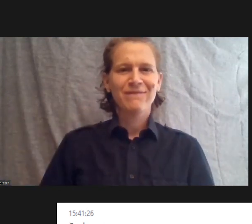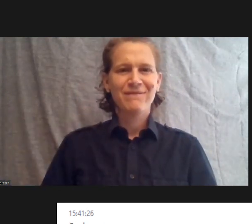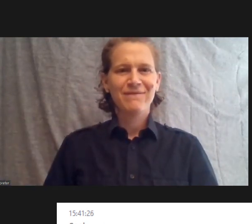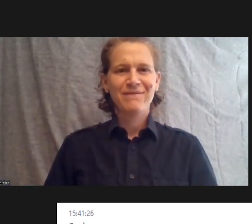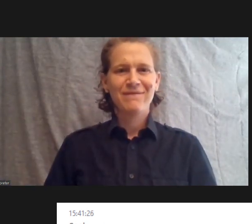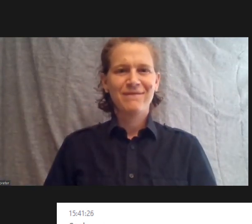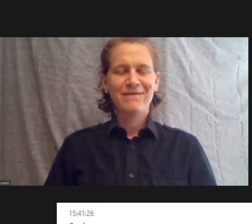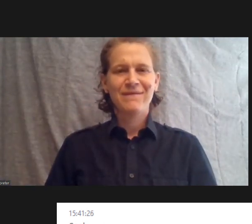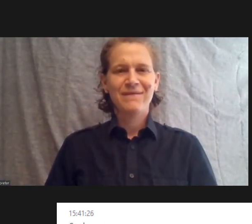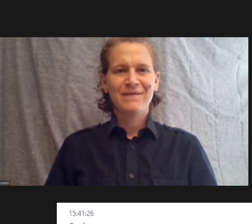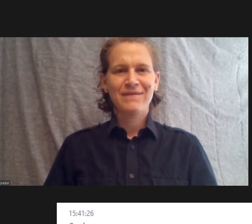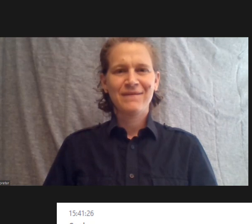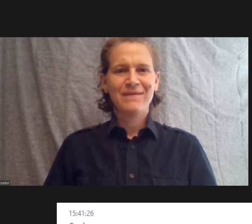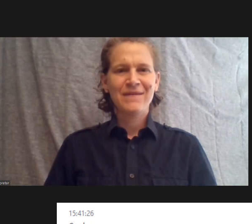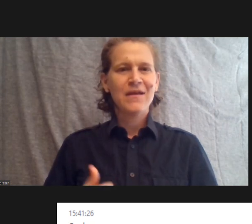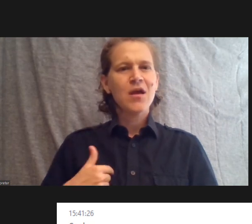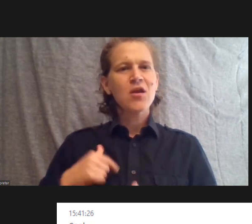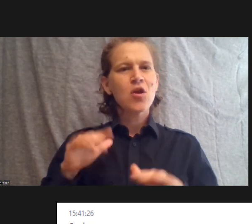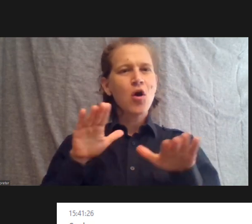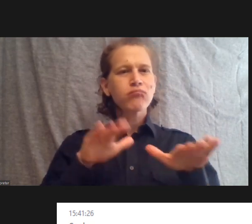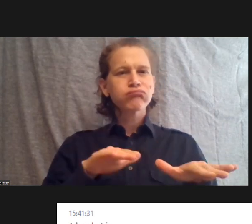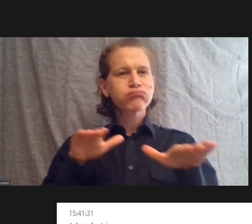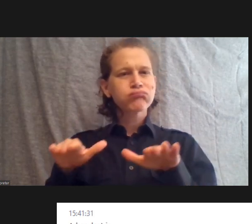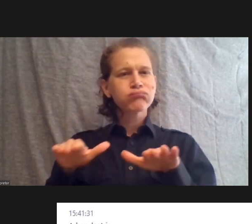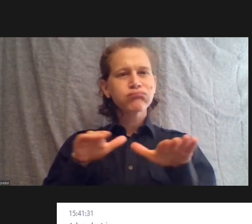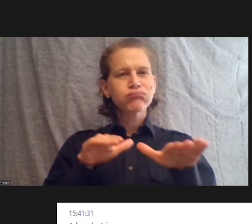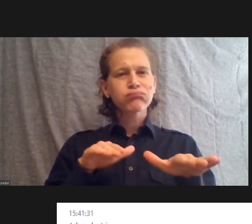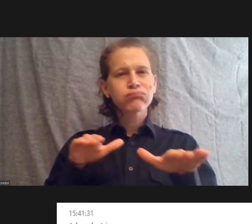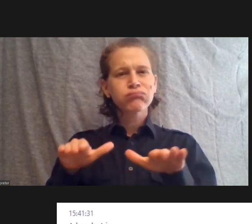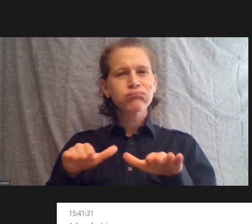currently relaxing in my